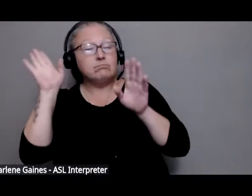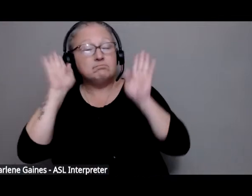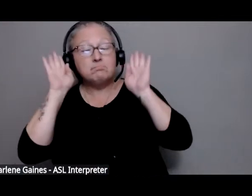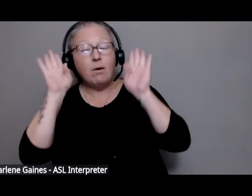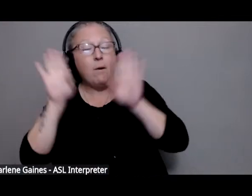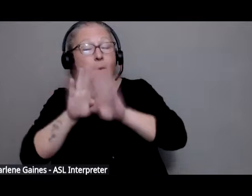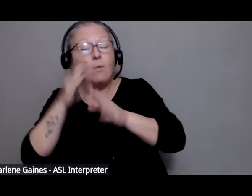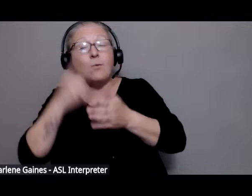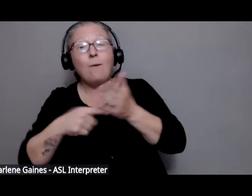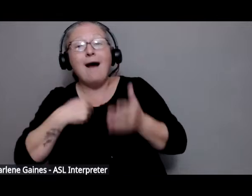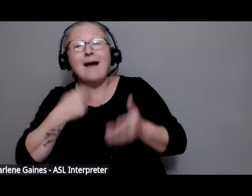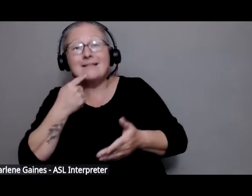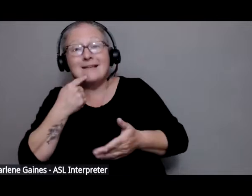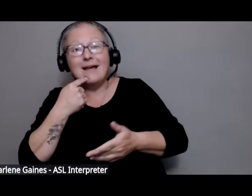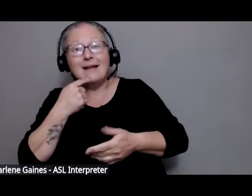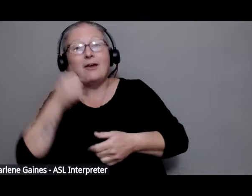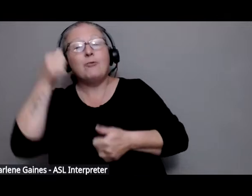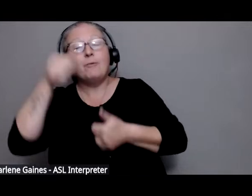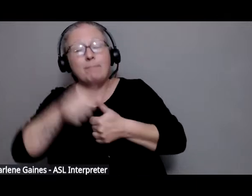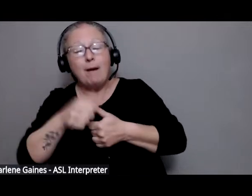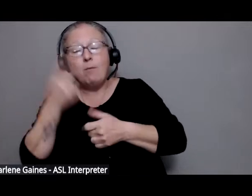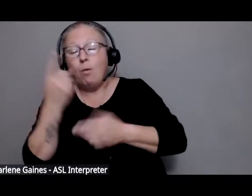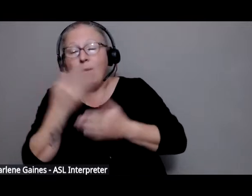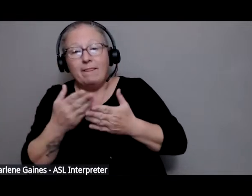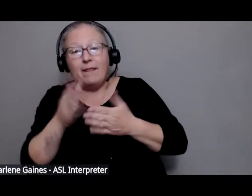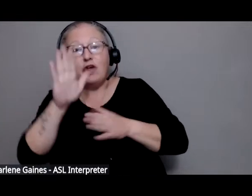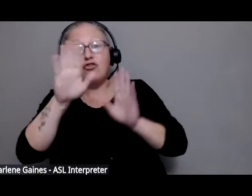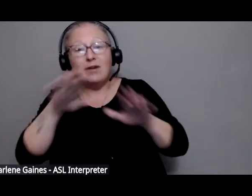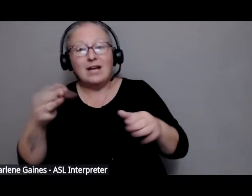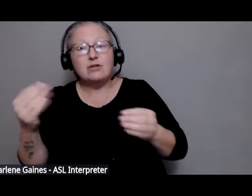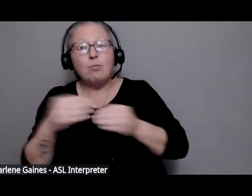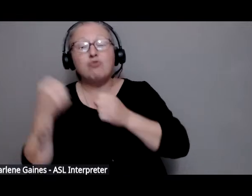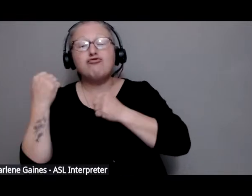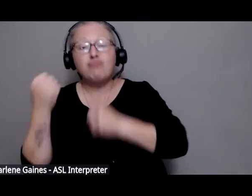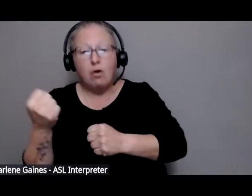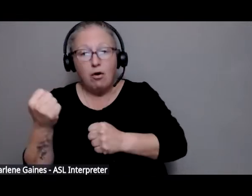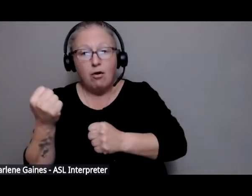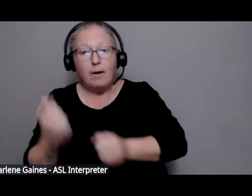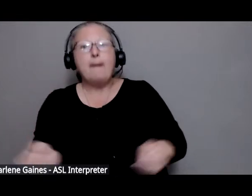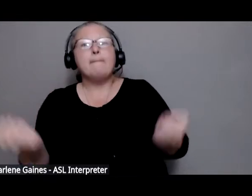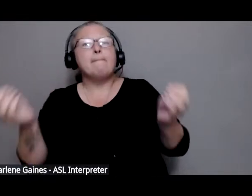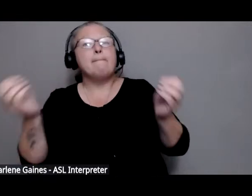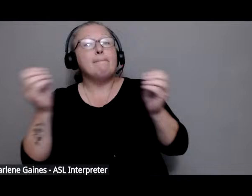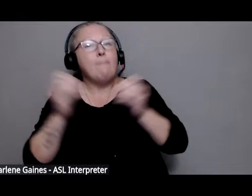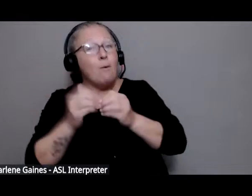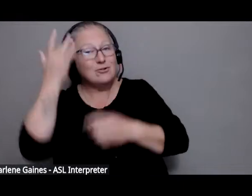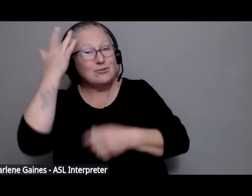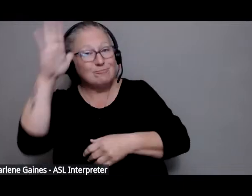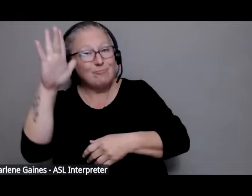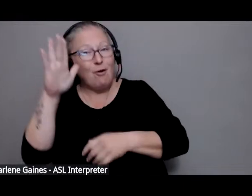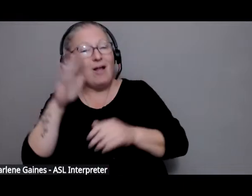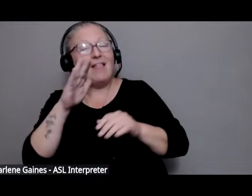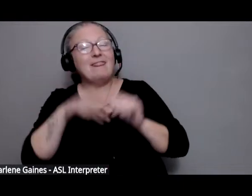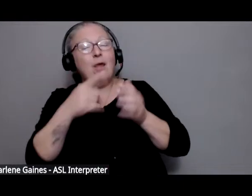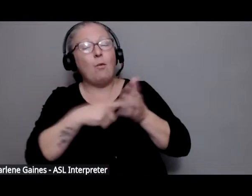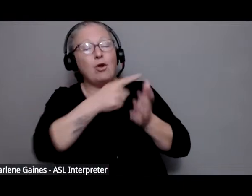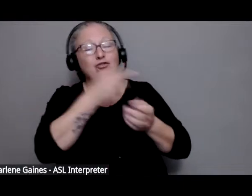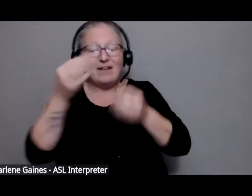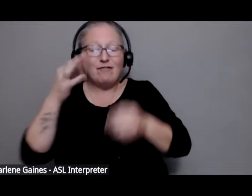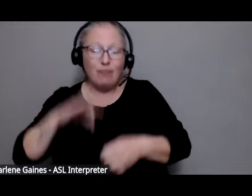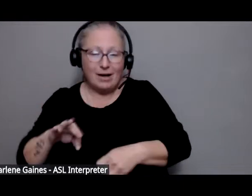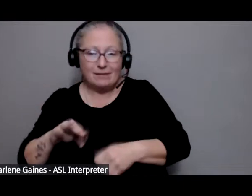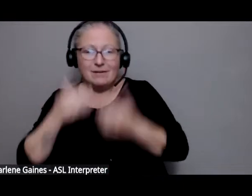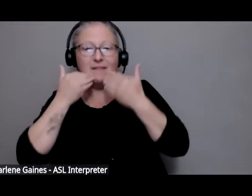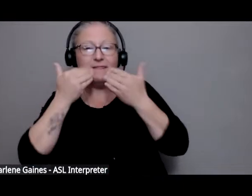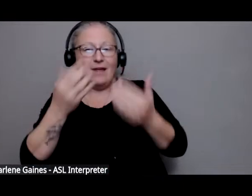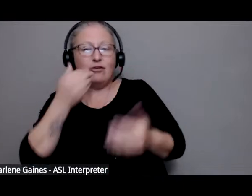I said, please remember this: your kids are stronger and much, much smarter than you give them credit for. Thank you. Good